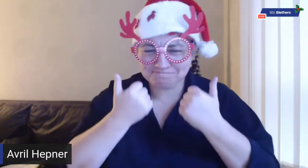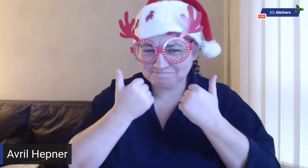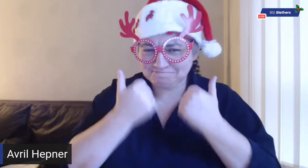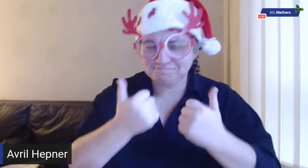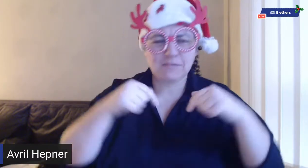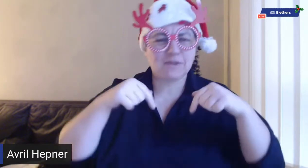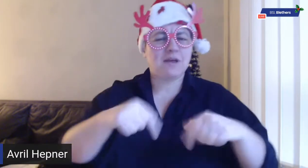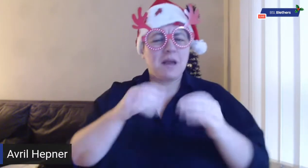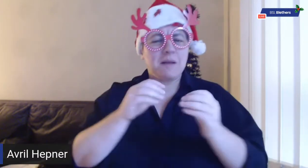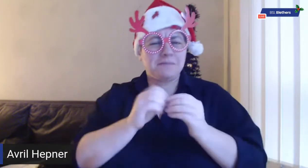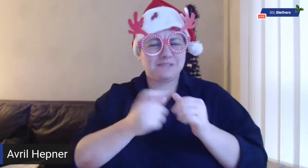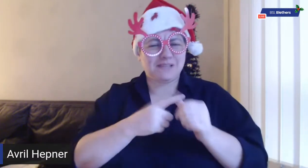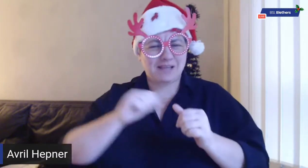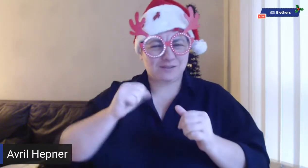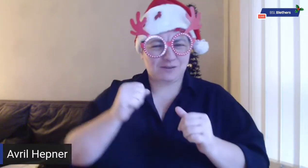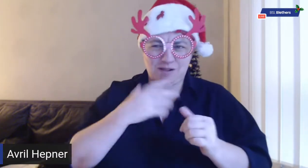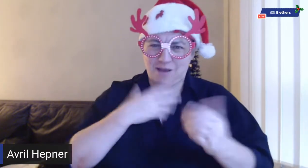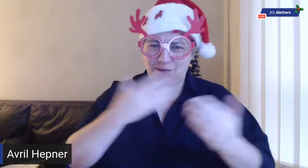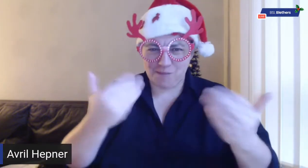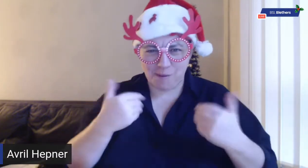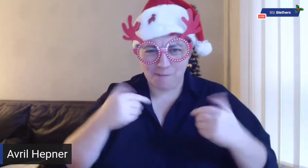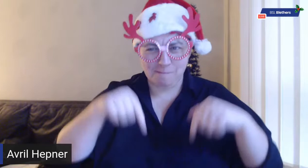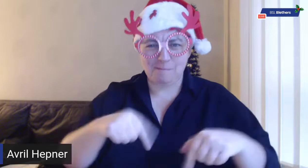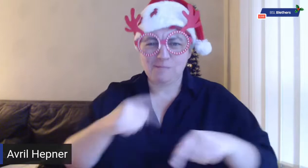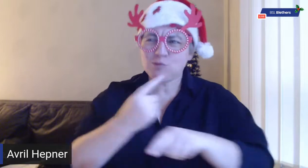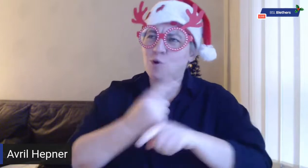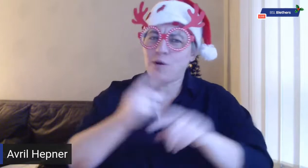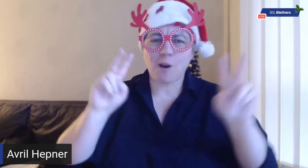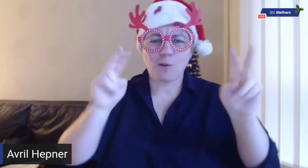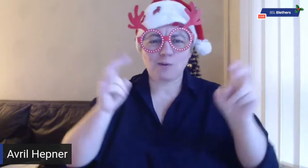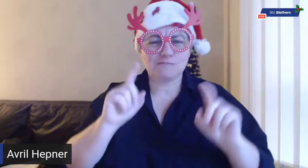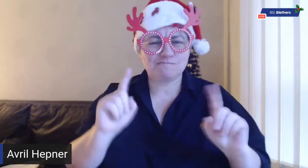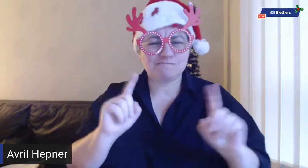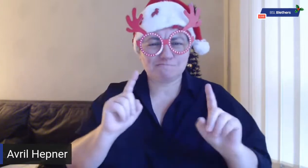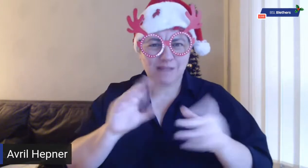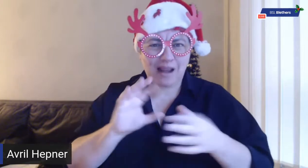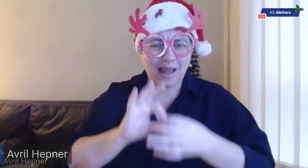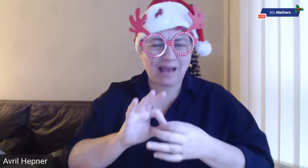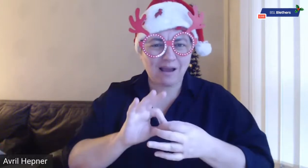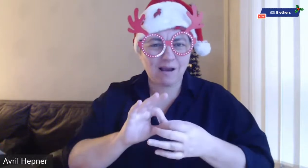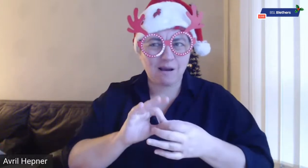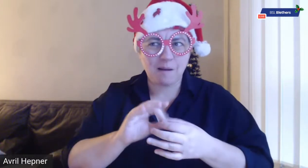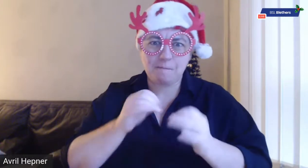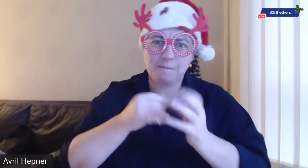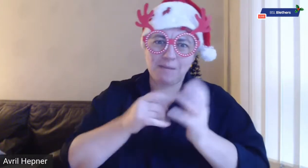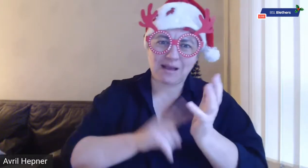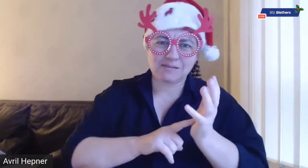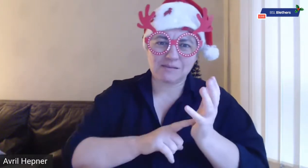I hope you like the glasses. We're here for BSL Blethers.